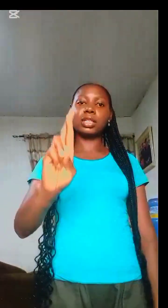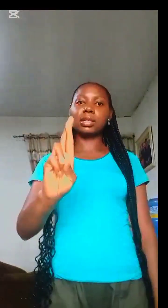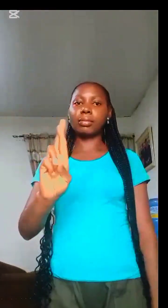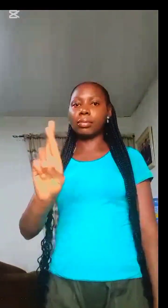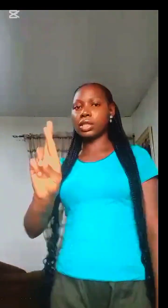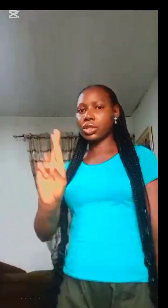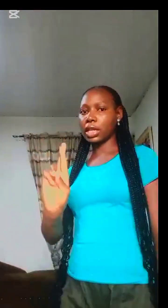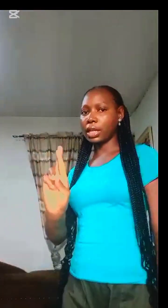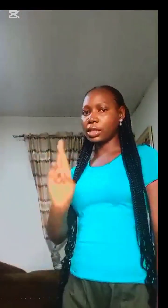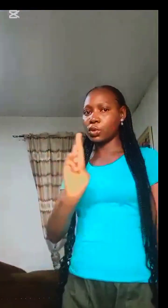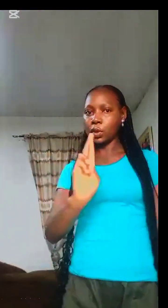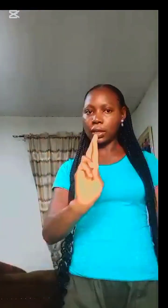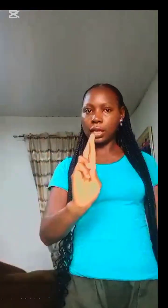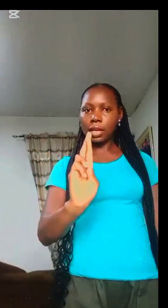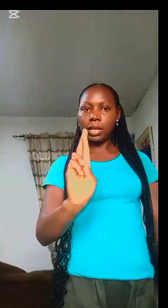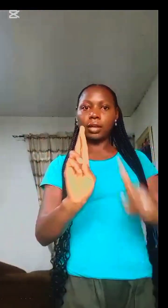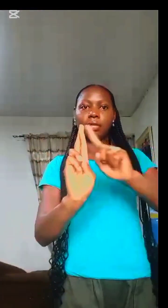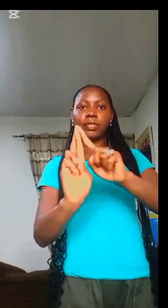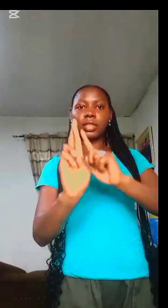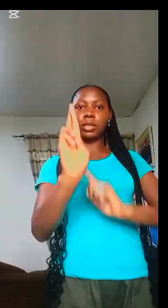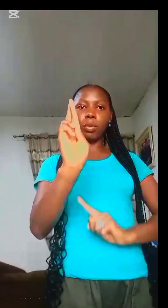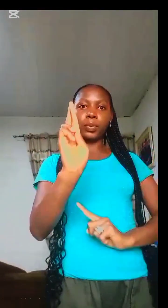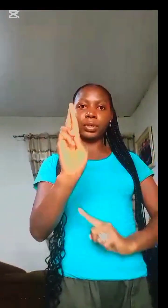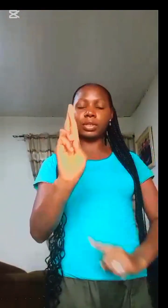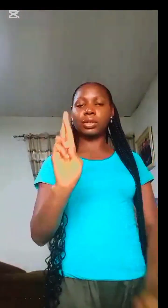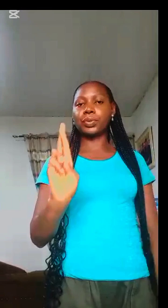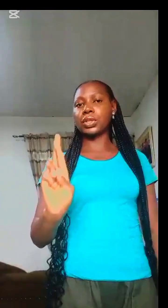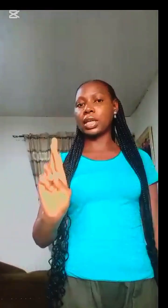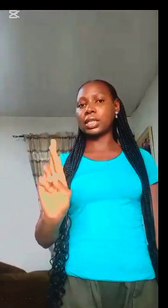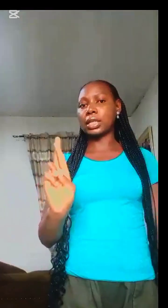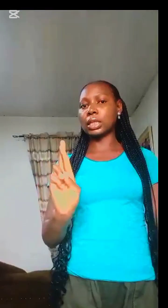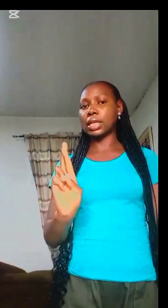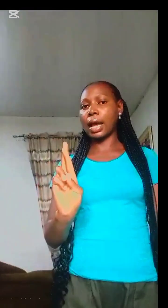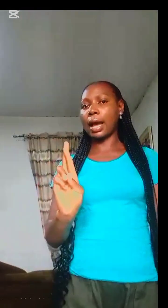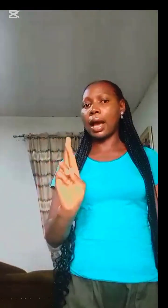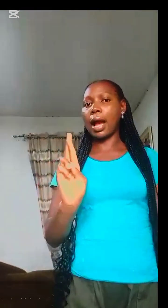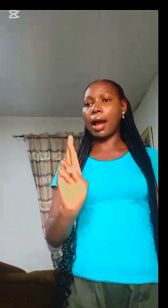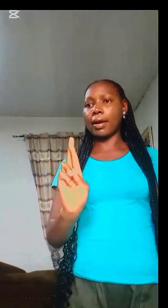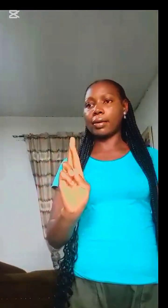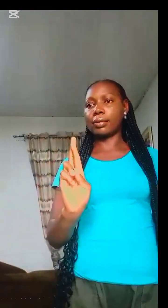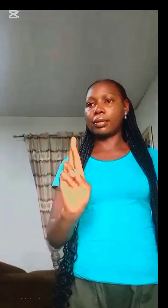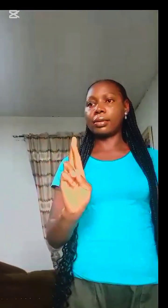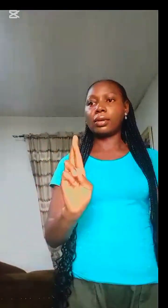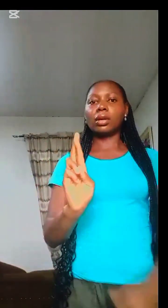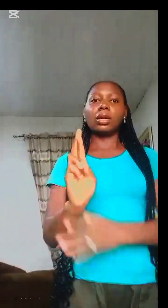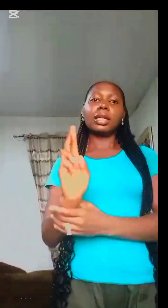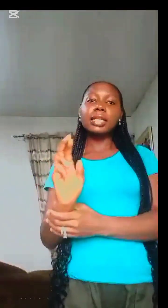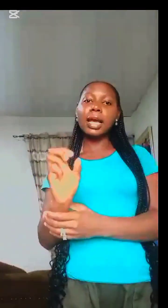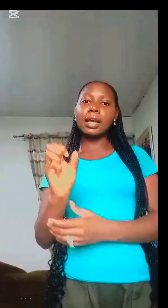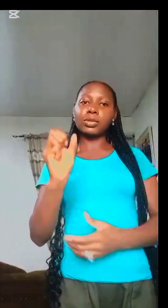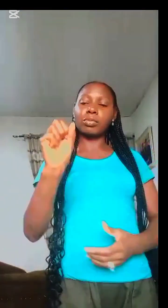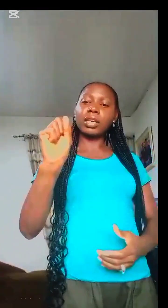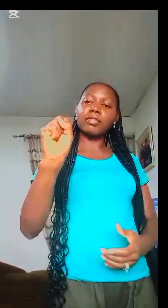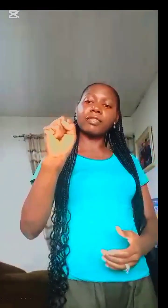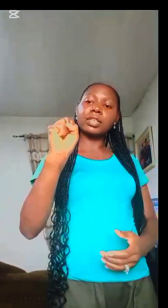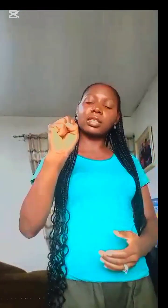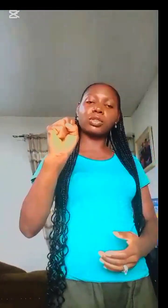crossing each other this way facing upwards represents letter R. Letter S, we make a fist this